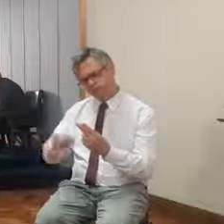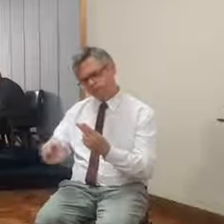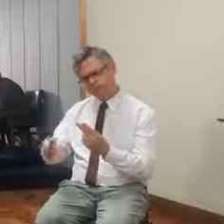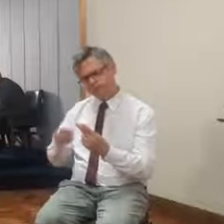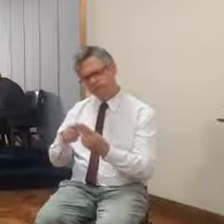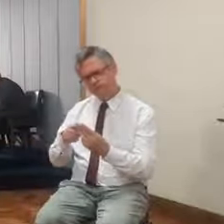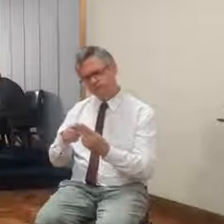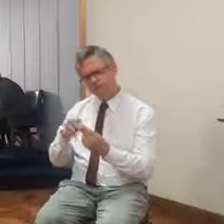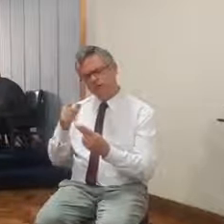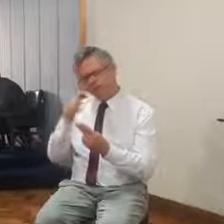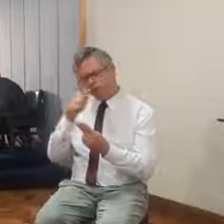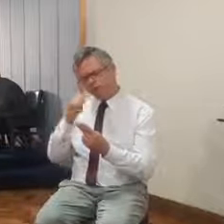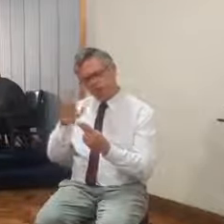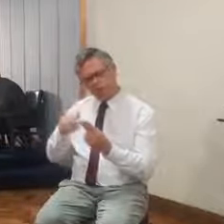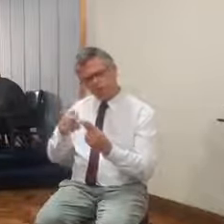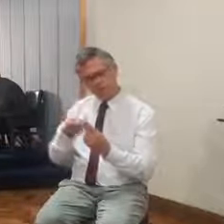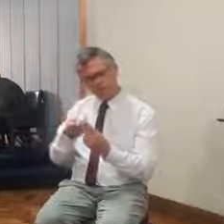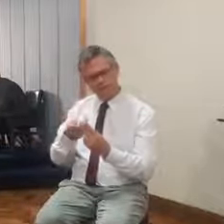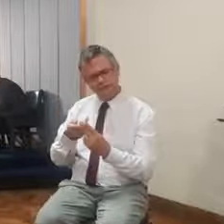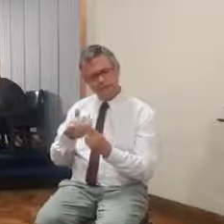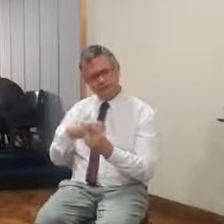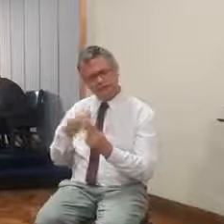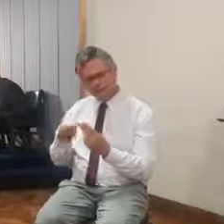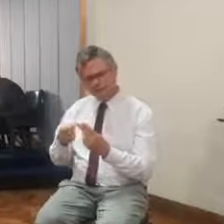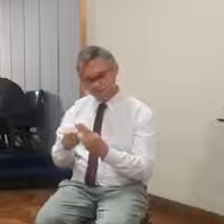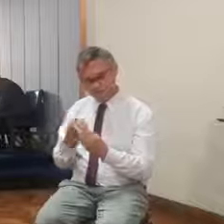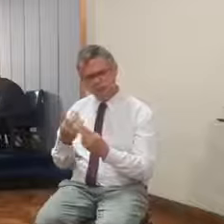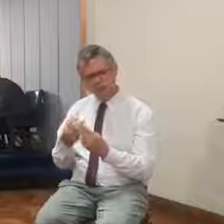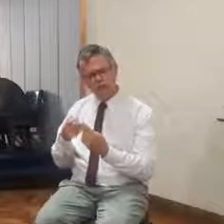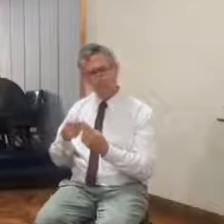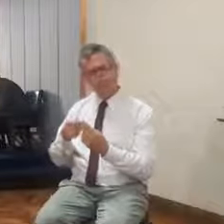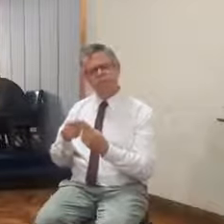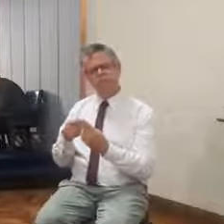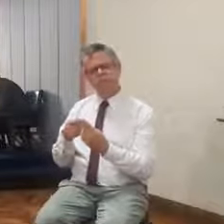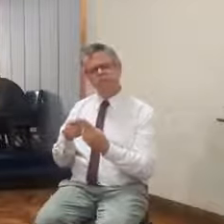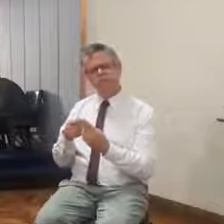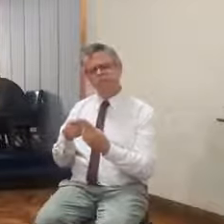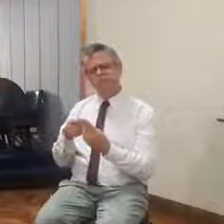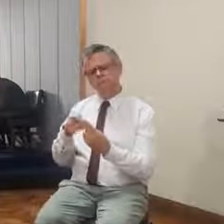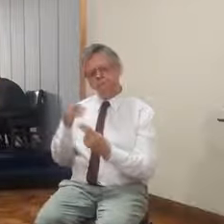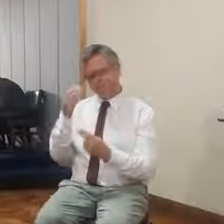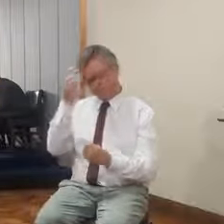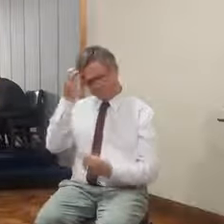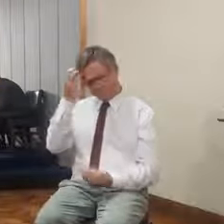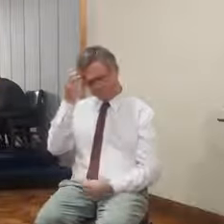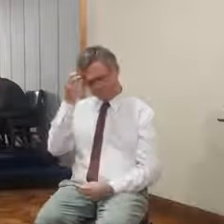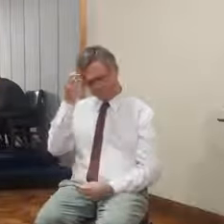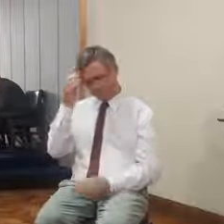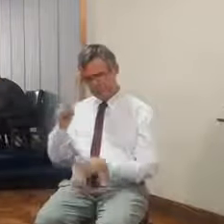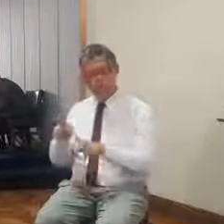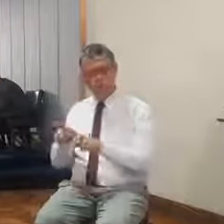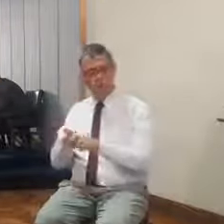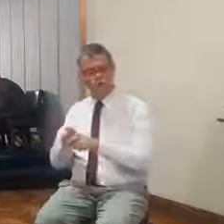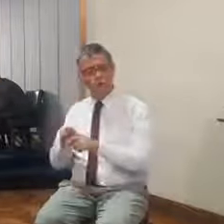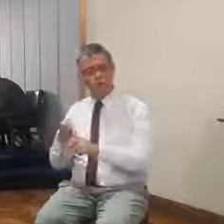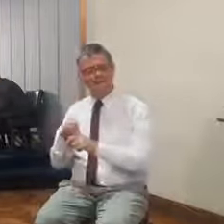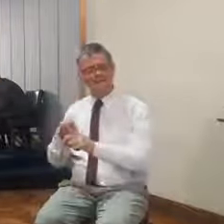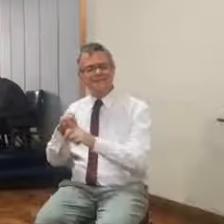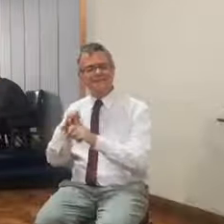that she may be blessed, healed and restored and recovered. We do pray for our assistant